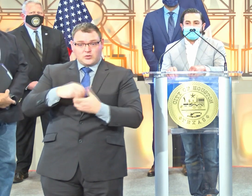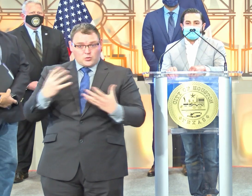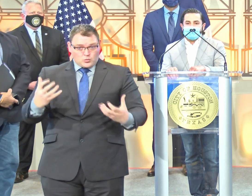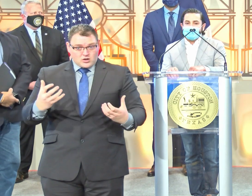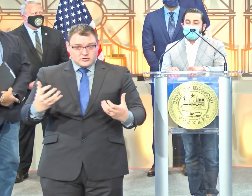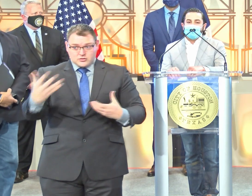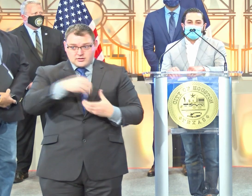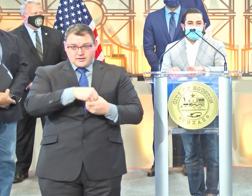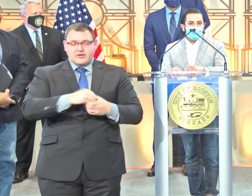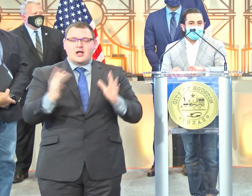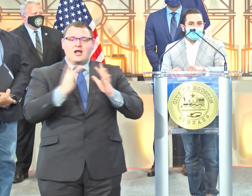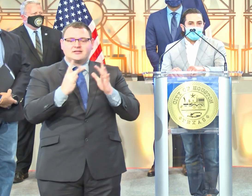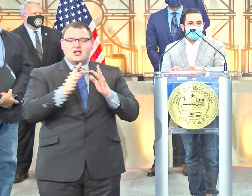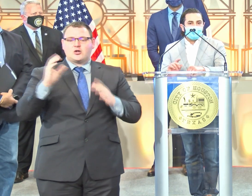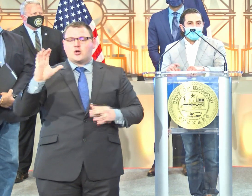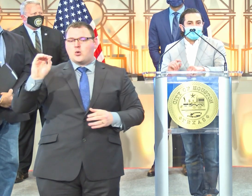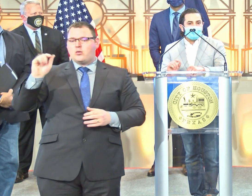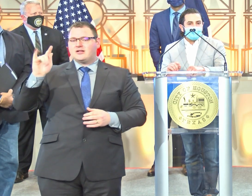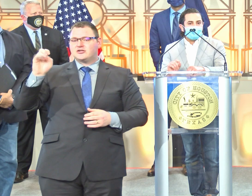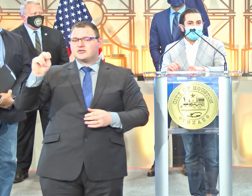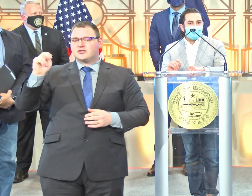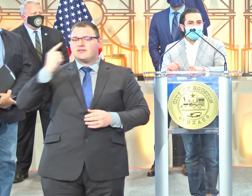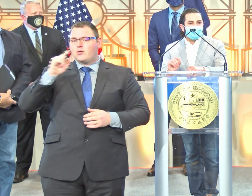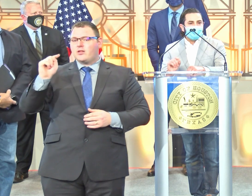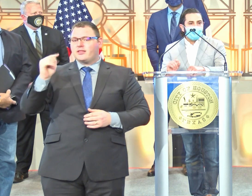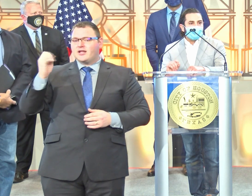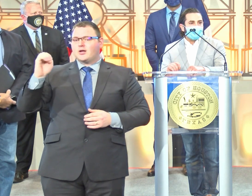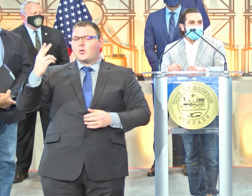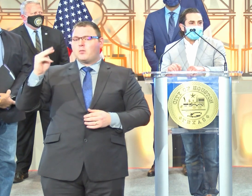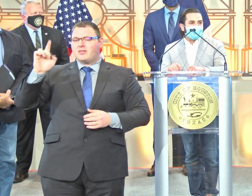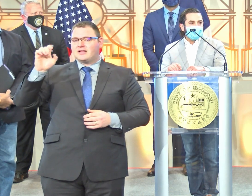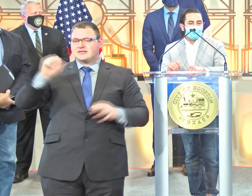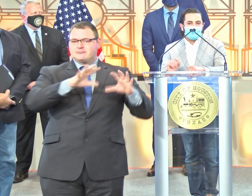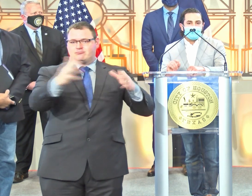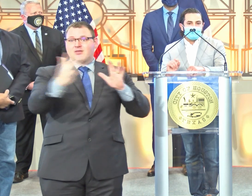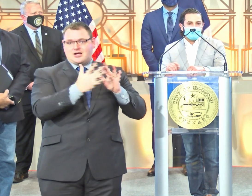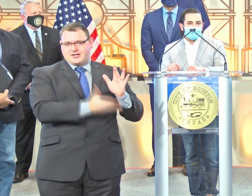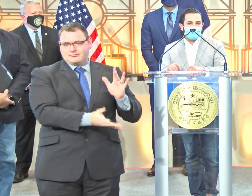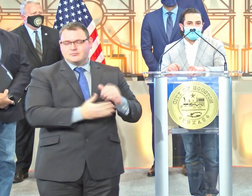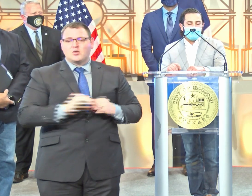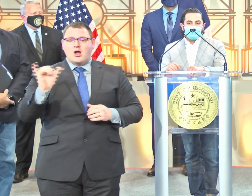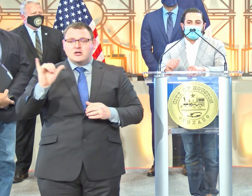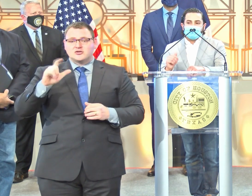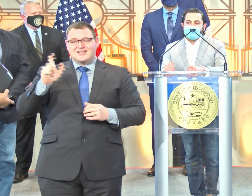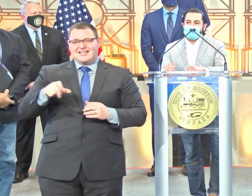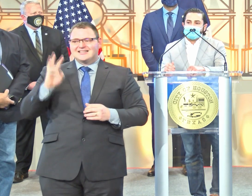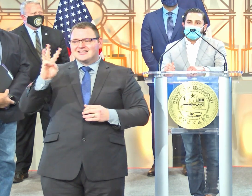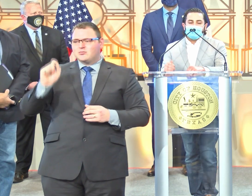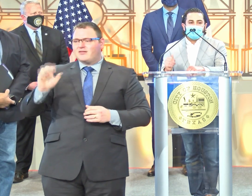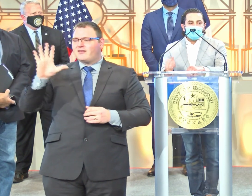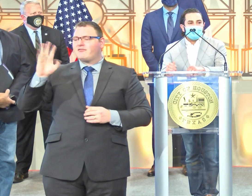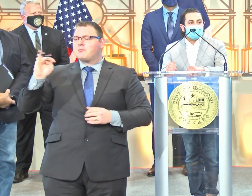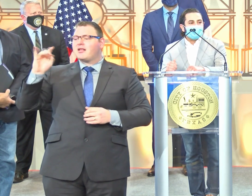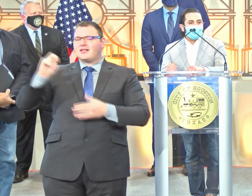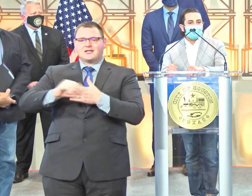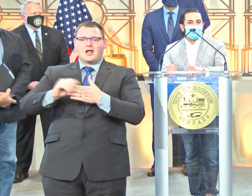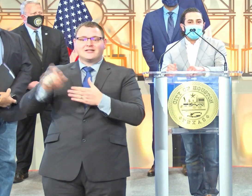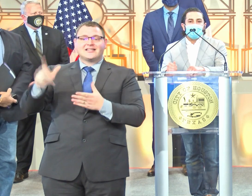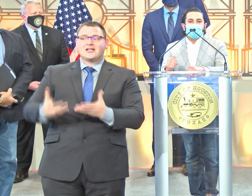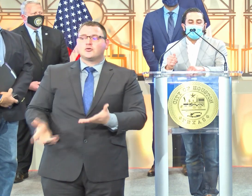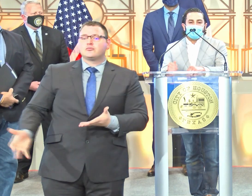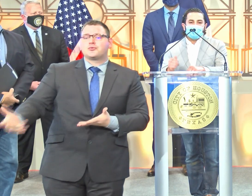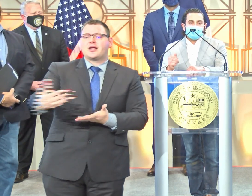off long-term dividends. And this is truly taking a crisis and turning it into an opportunity.